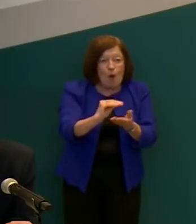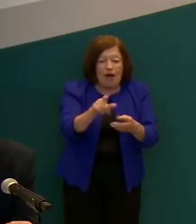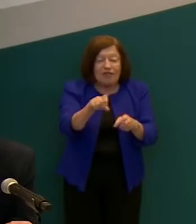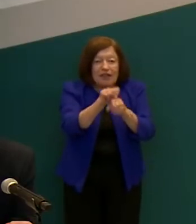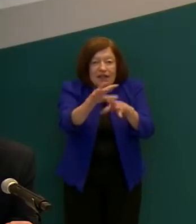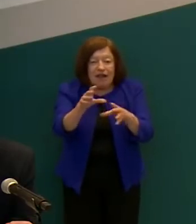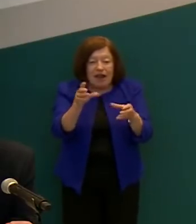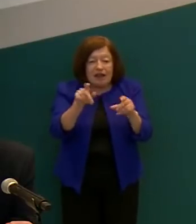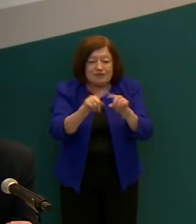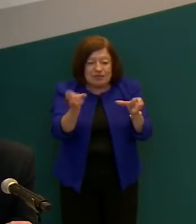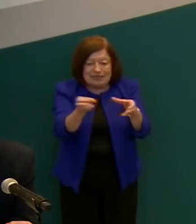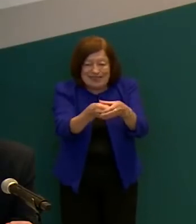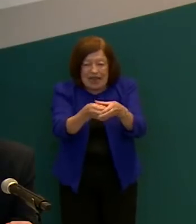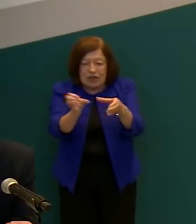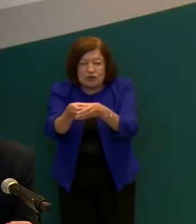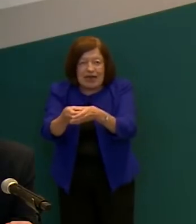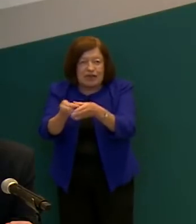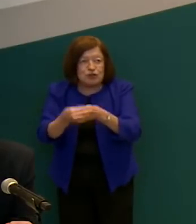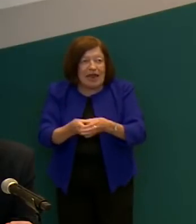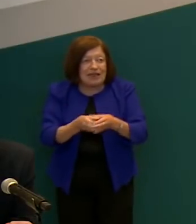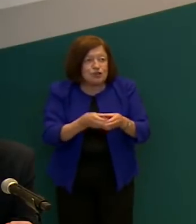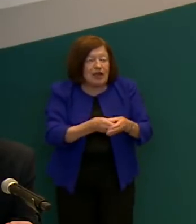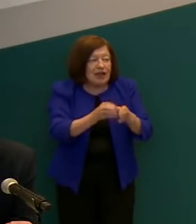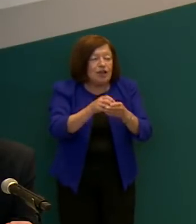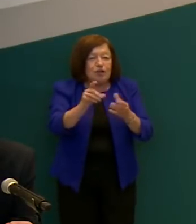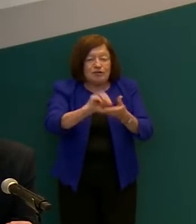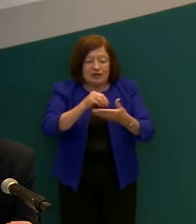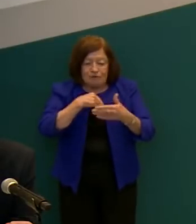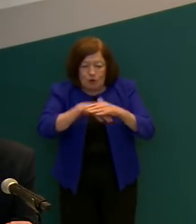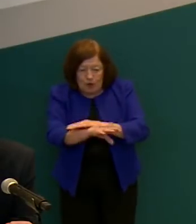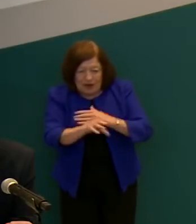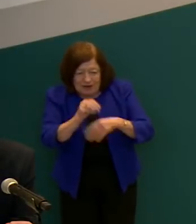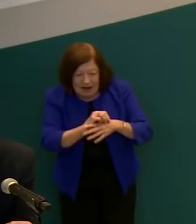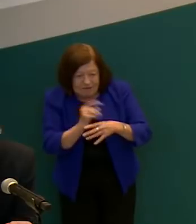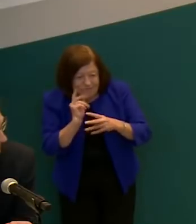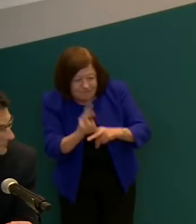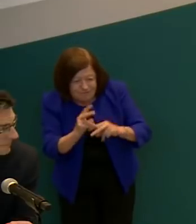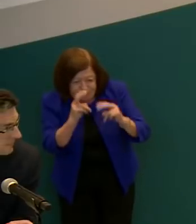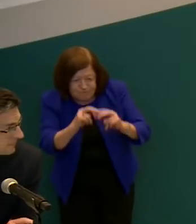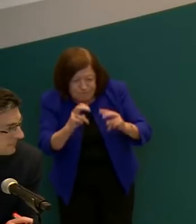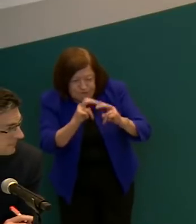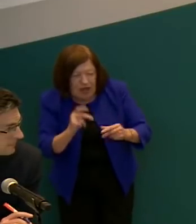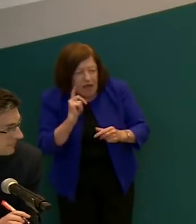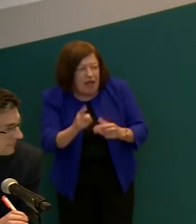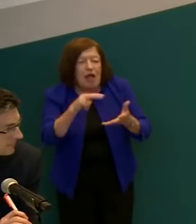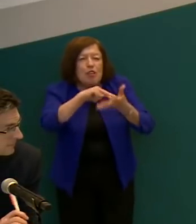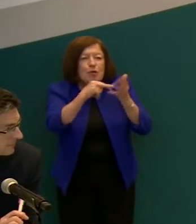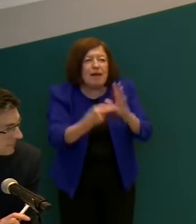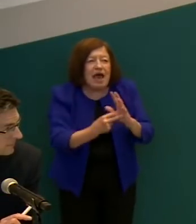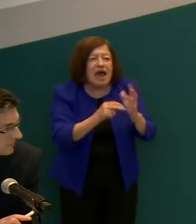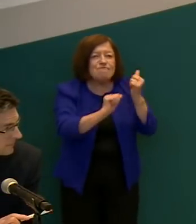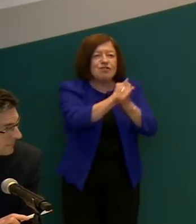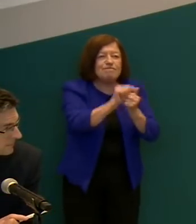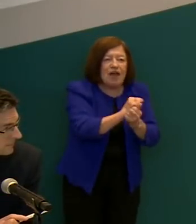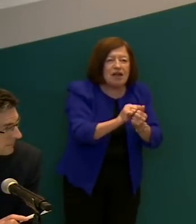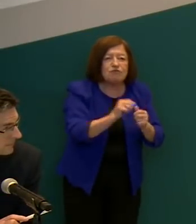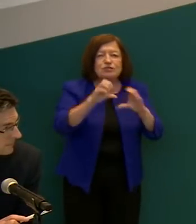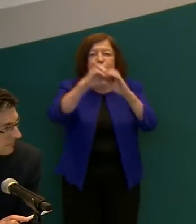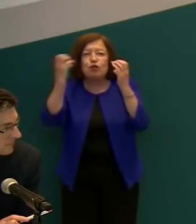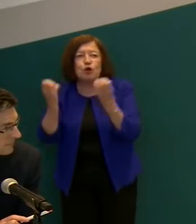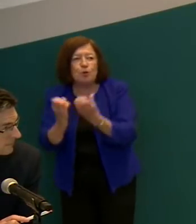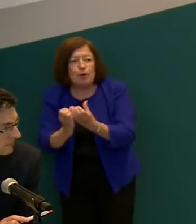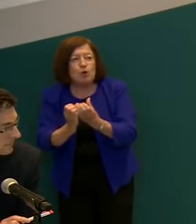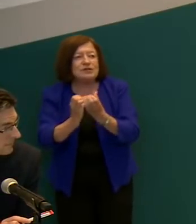are contained. So you'd have to go in and model the plants and the factories and the community in